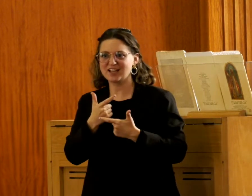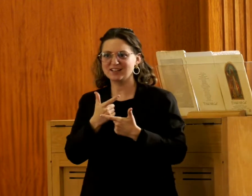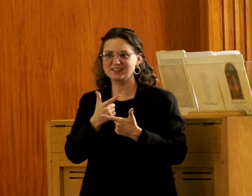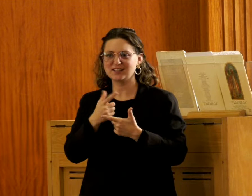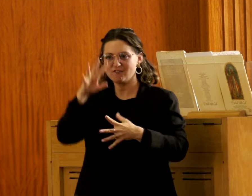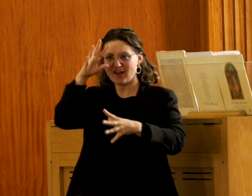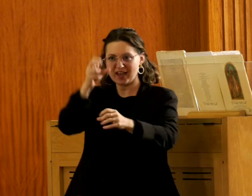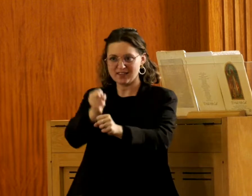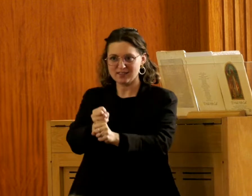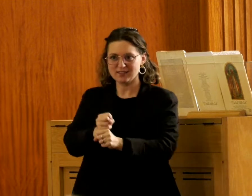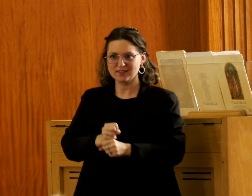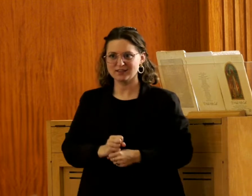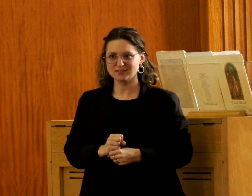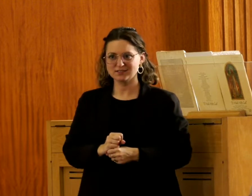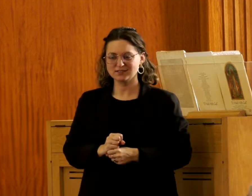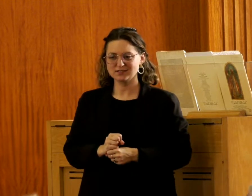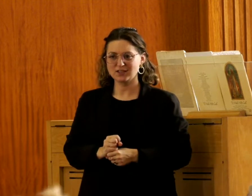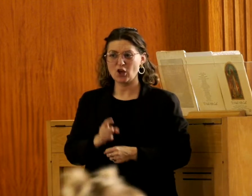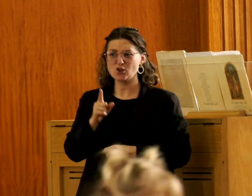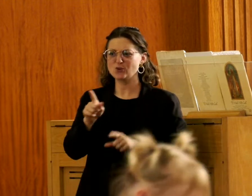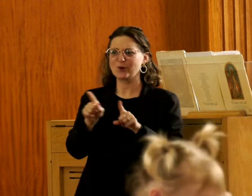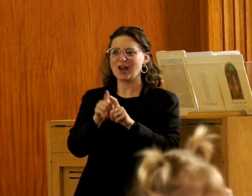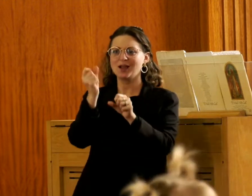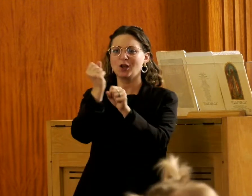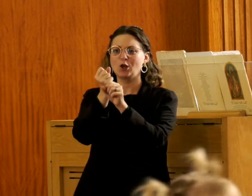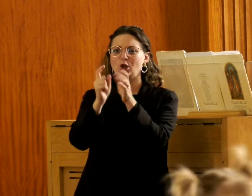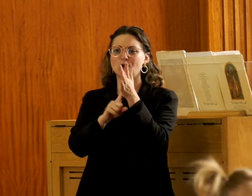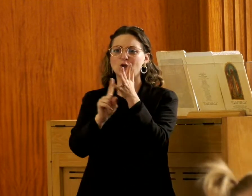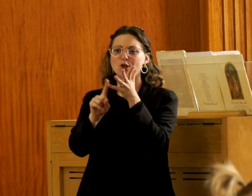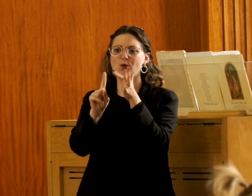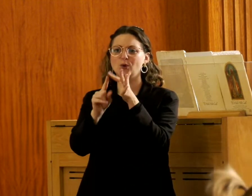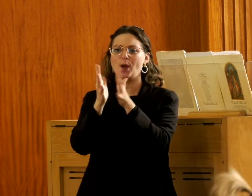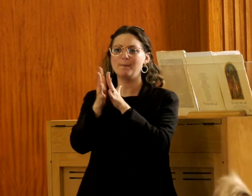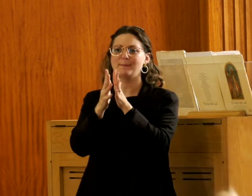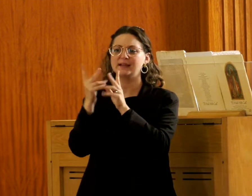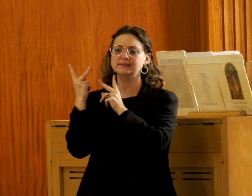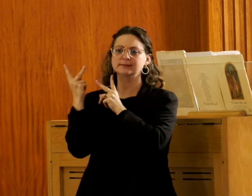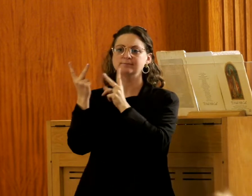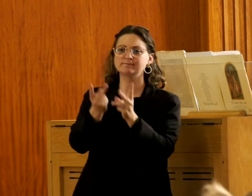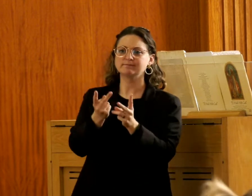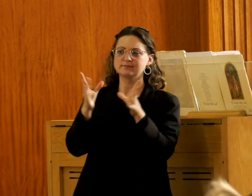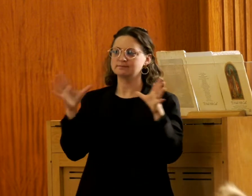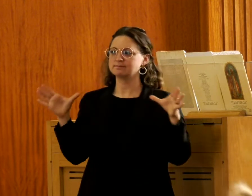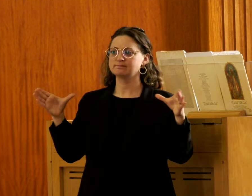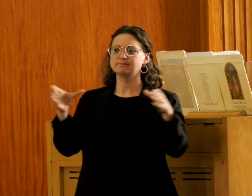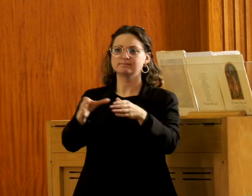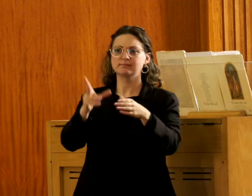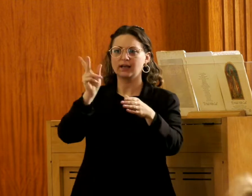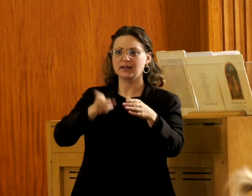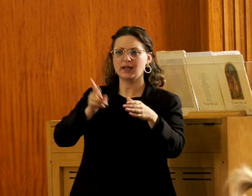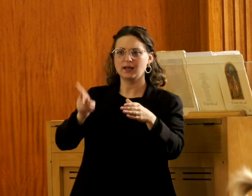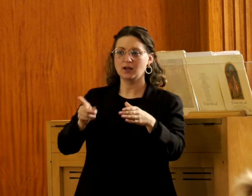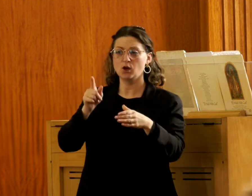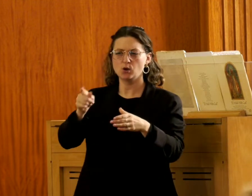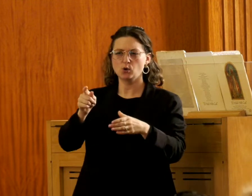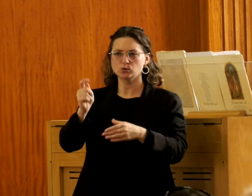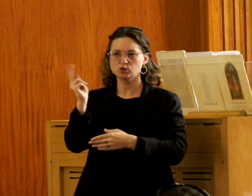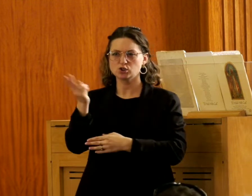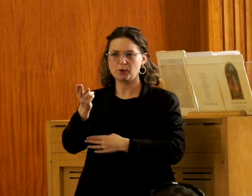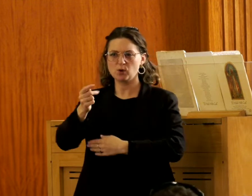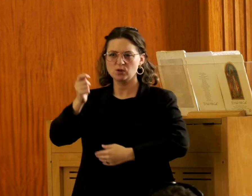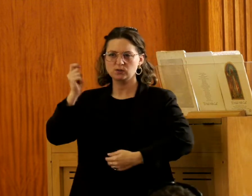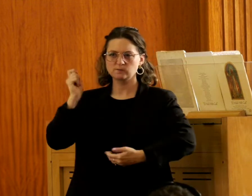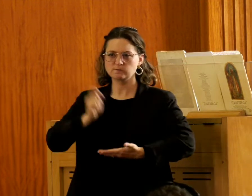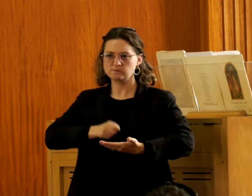were the glue that kept us coming together year after year, despite that wooden spoon or